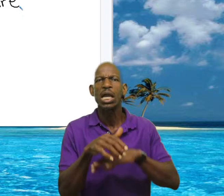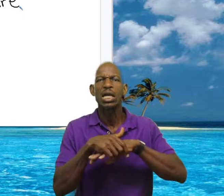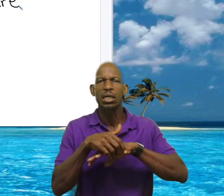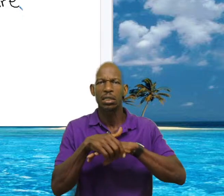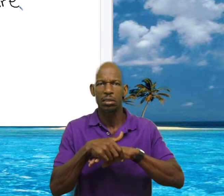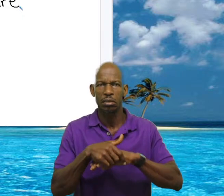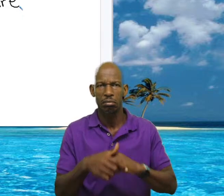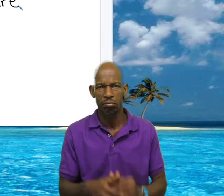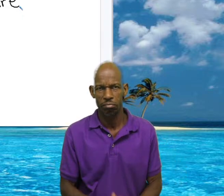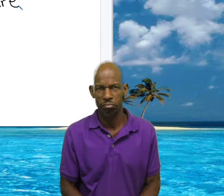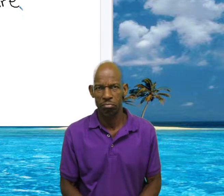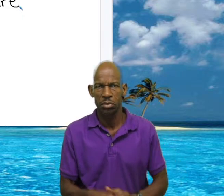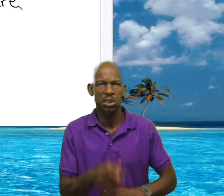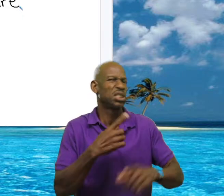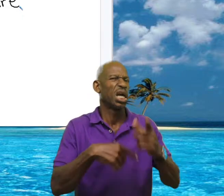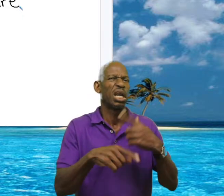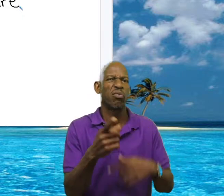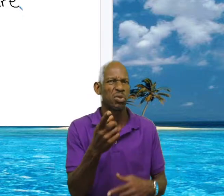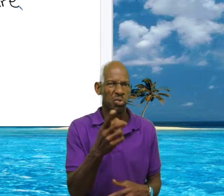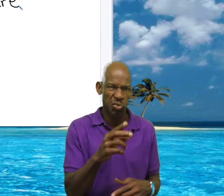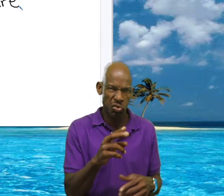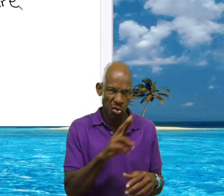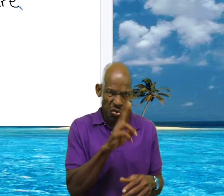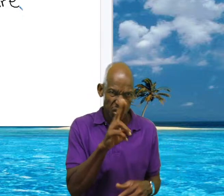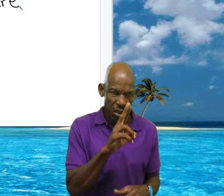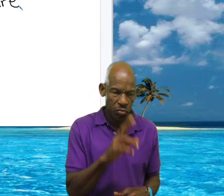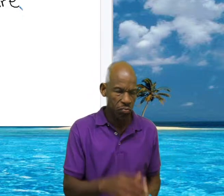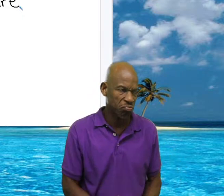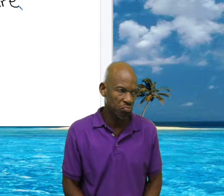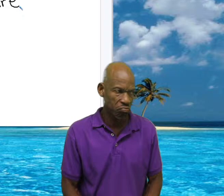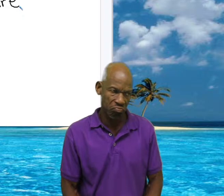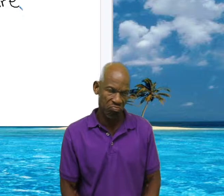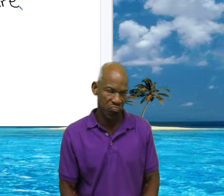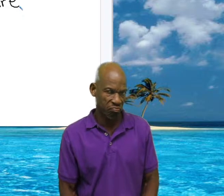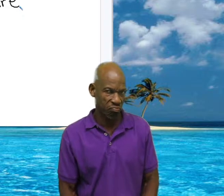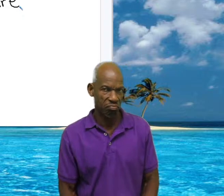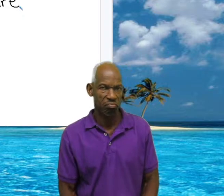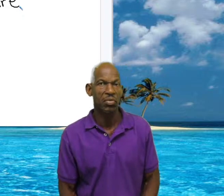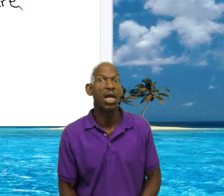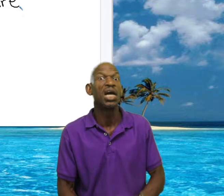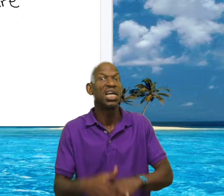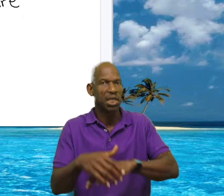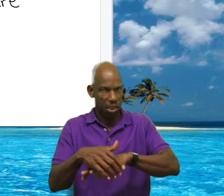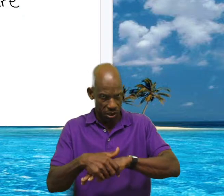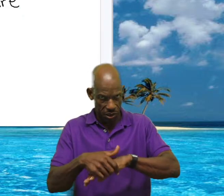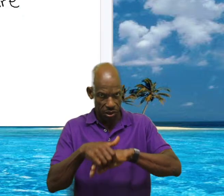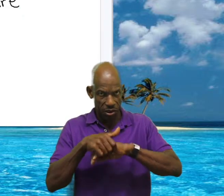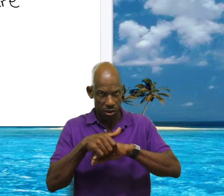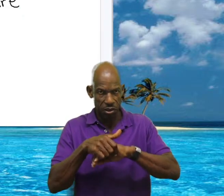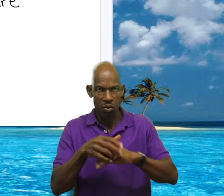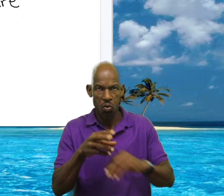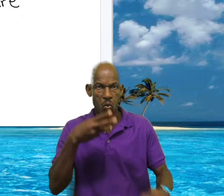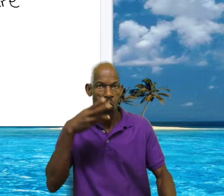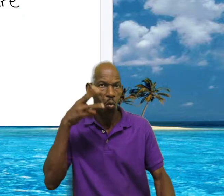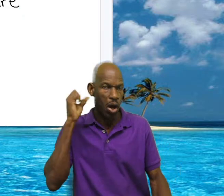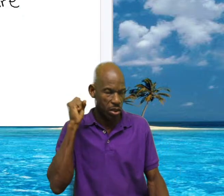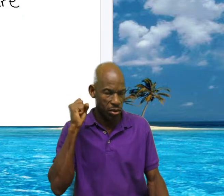Sign language, we do not use these words. We do not use was. We'll put it in the past